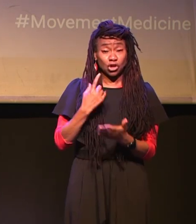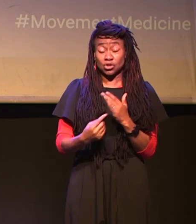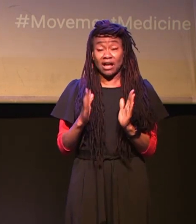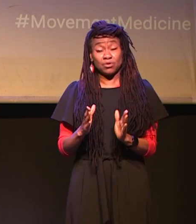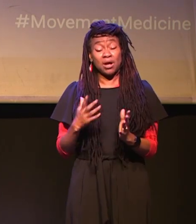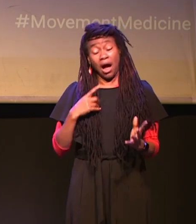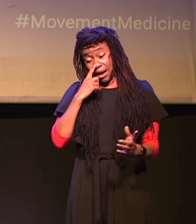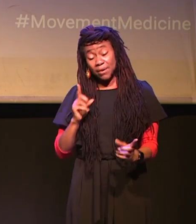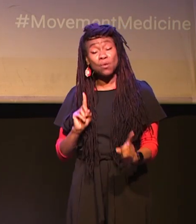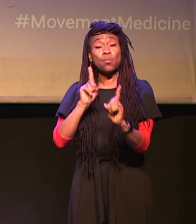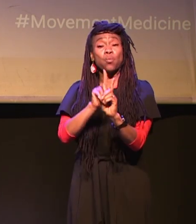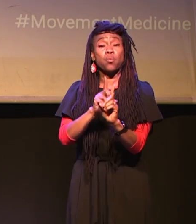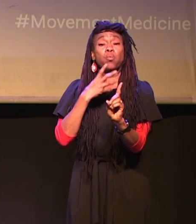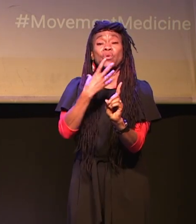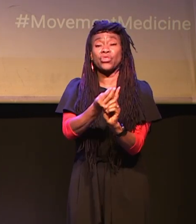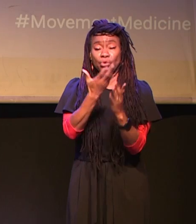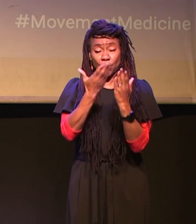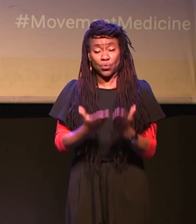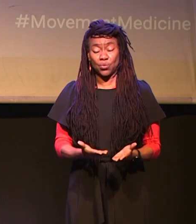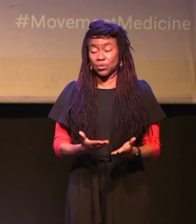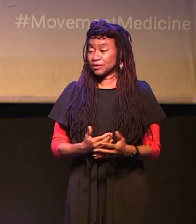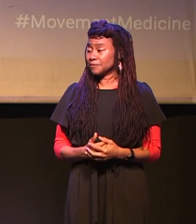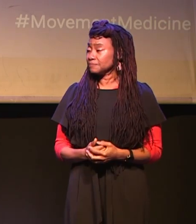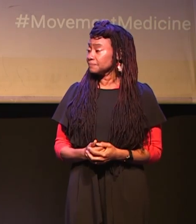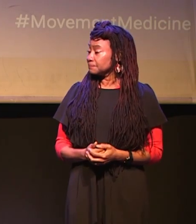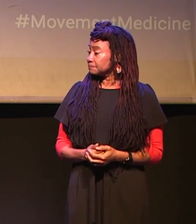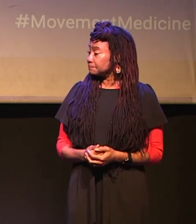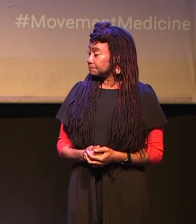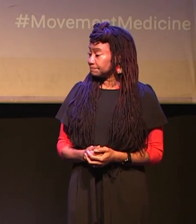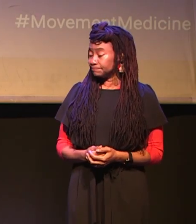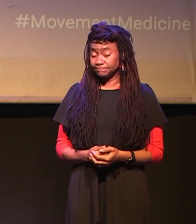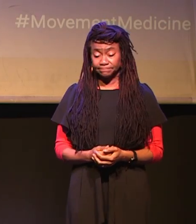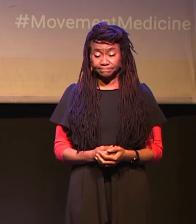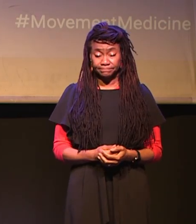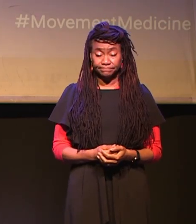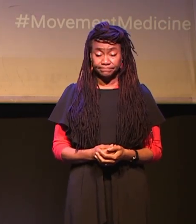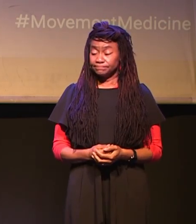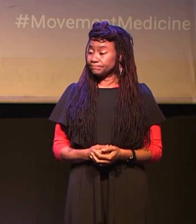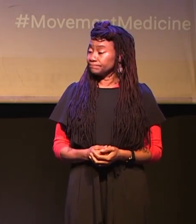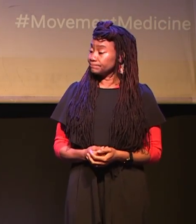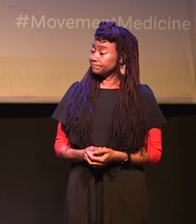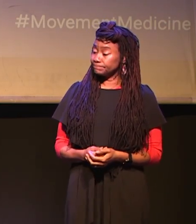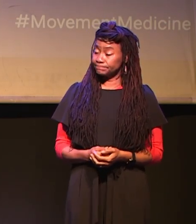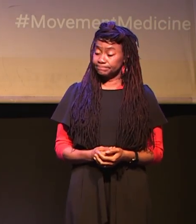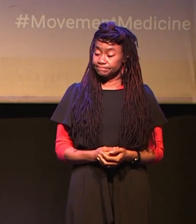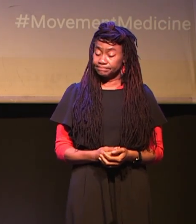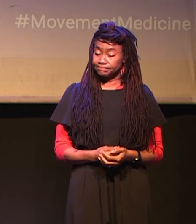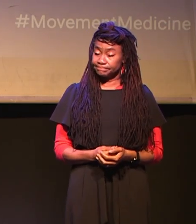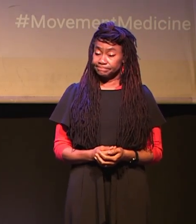I can be with you, you know? I just want to kind of maybe flesh out a